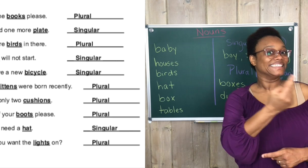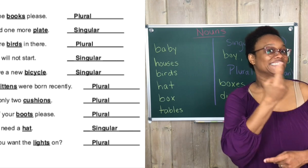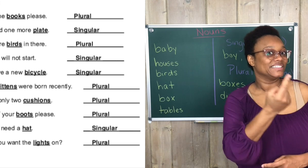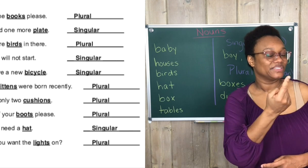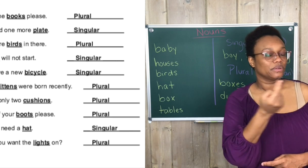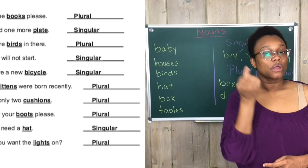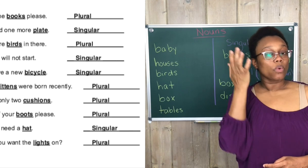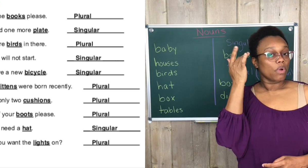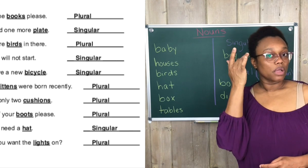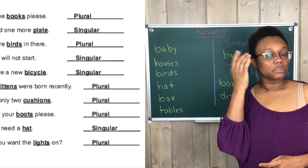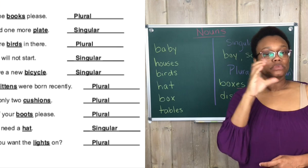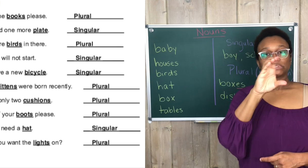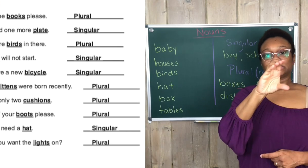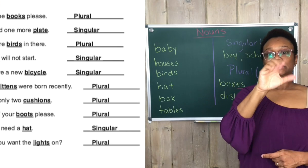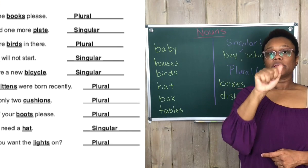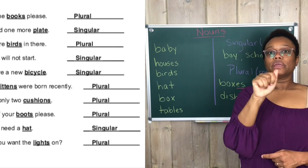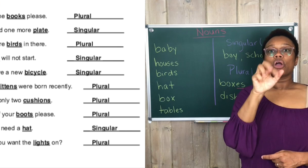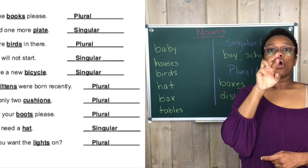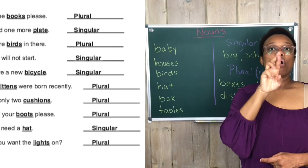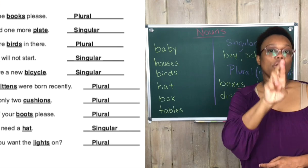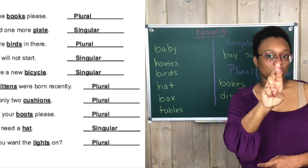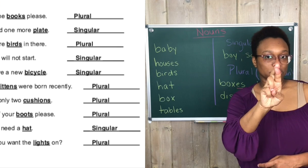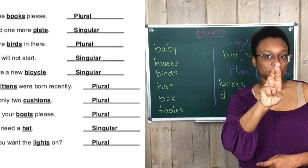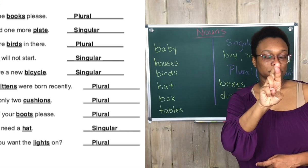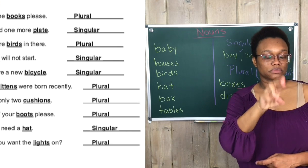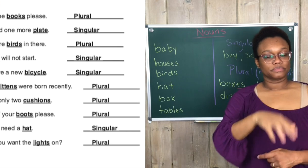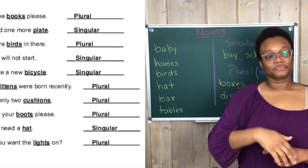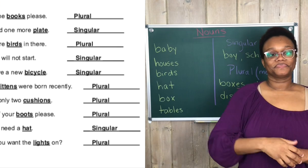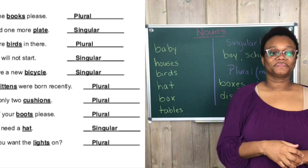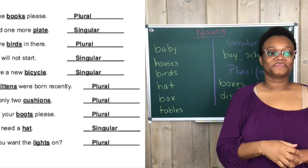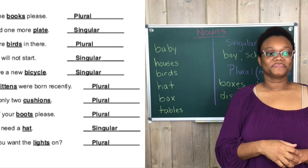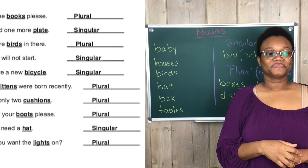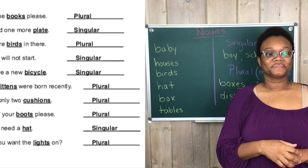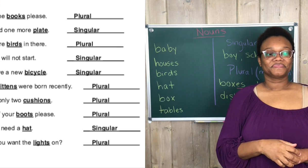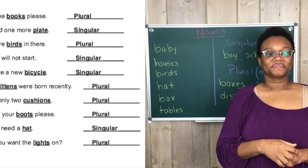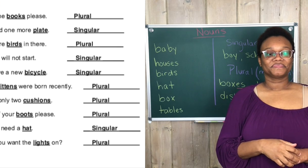You're right, it's singular. Why? Because it doesn't end in an S.